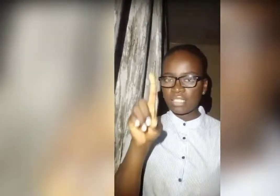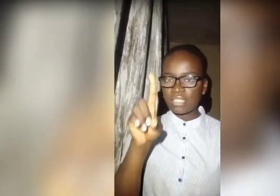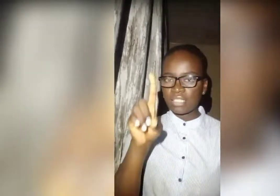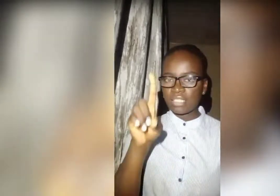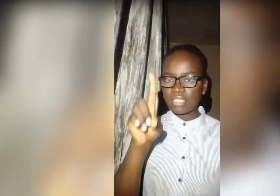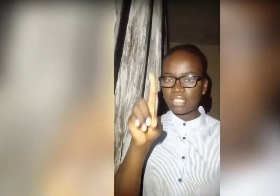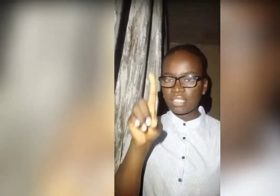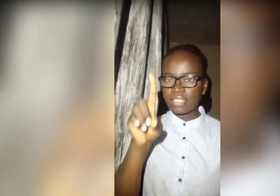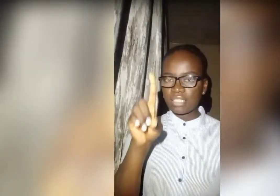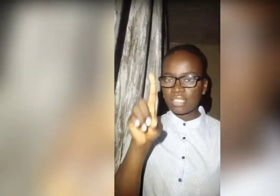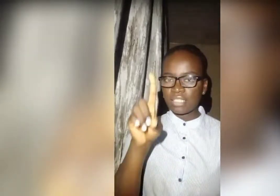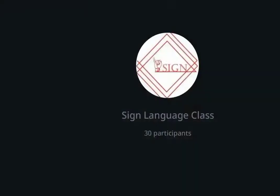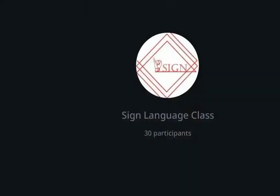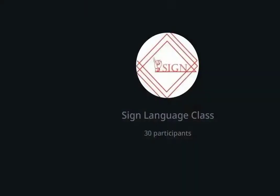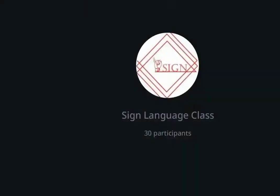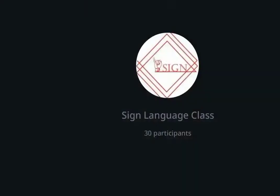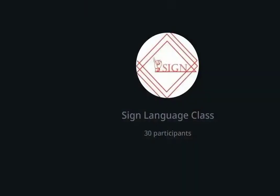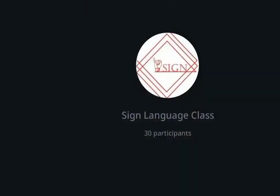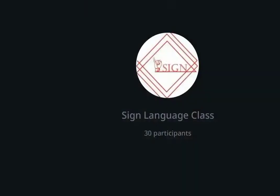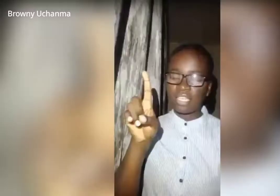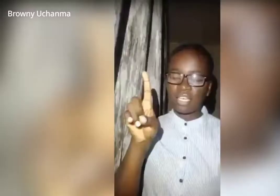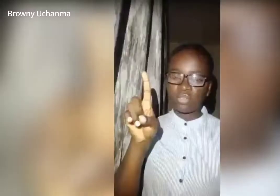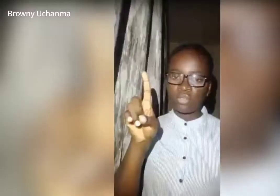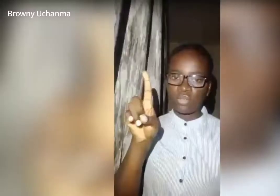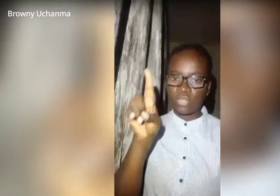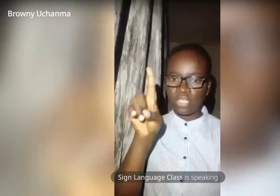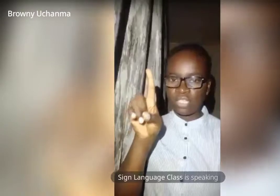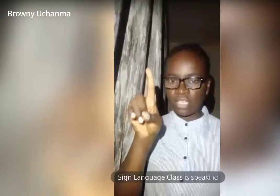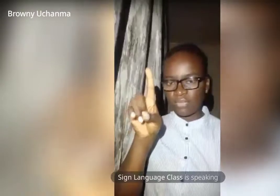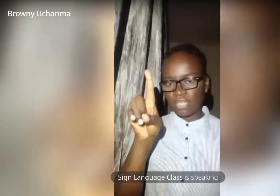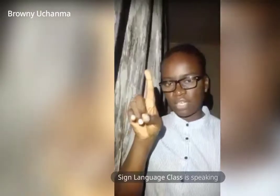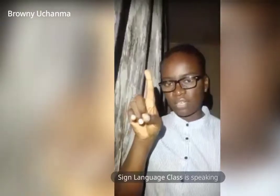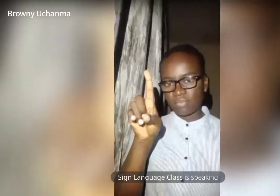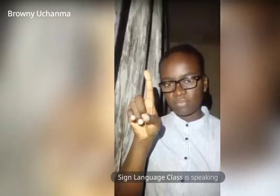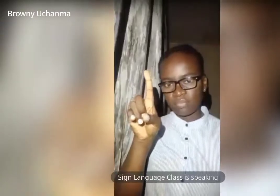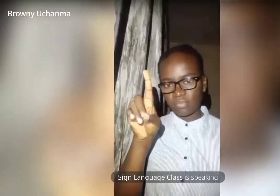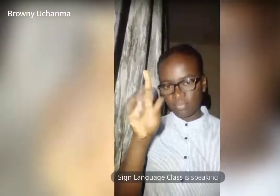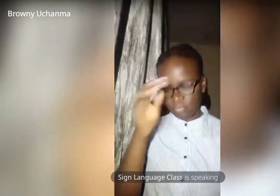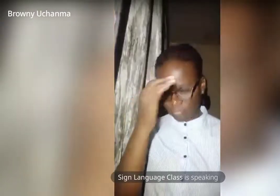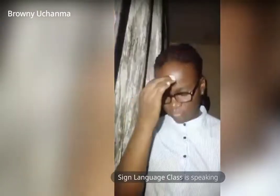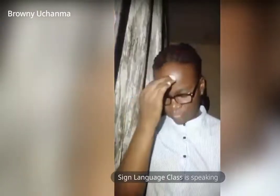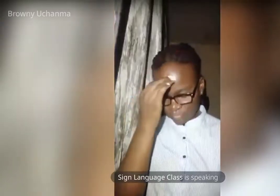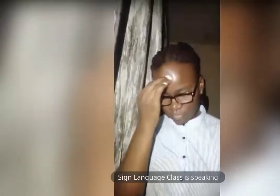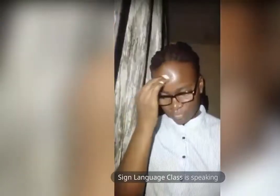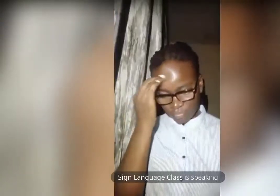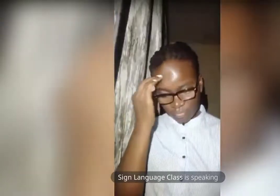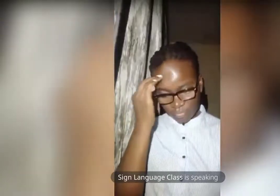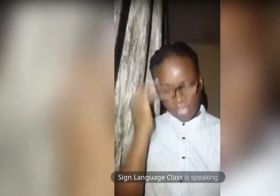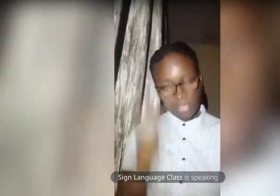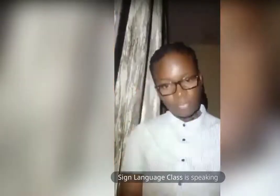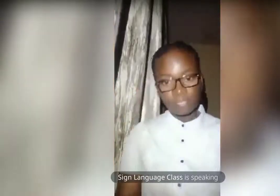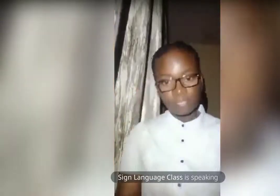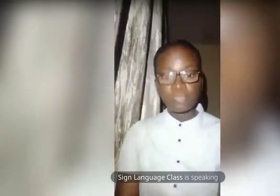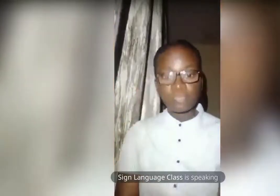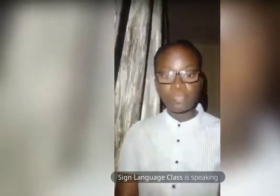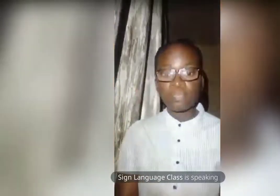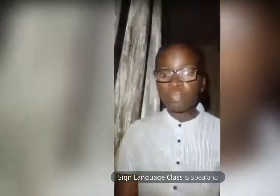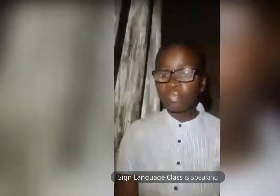This is number 1. Just stick out your index finger. I'm so sorry. I can't see you at